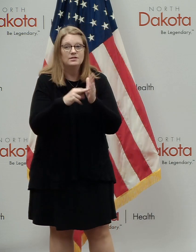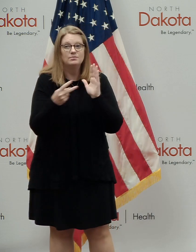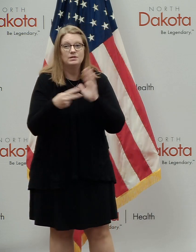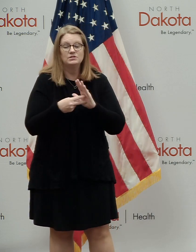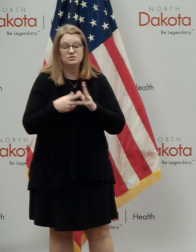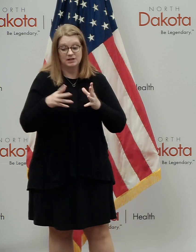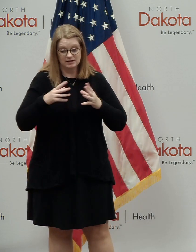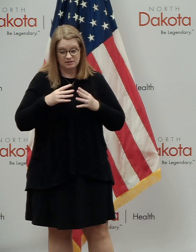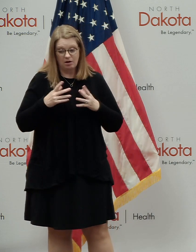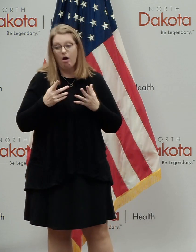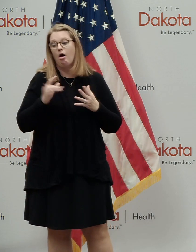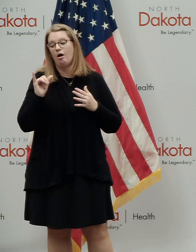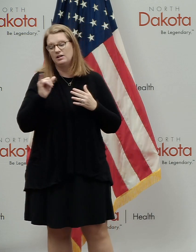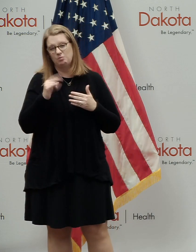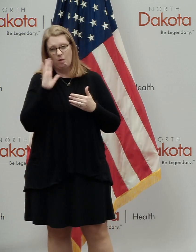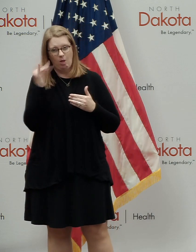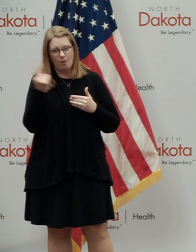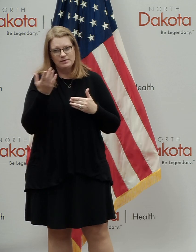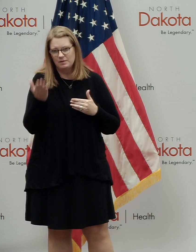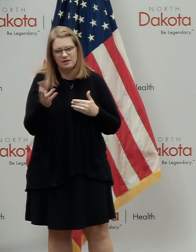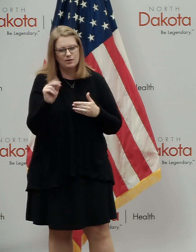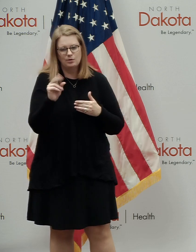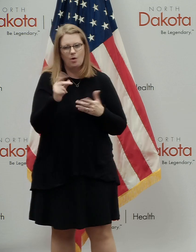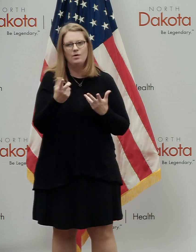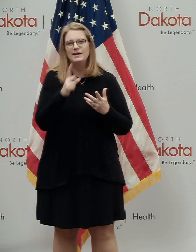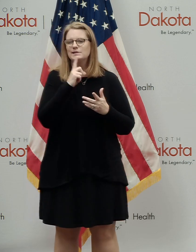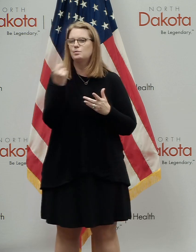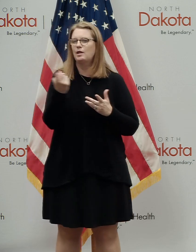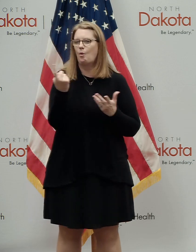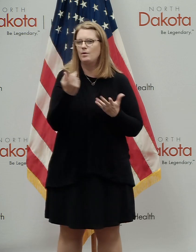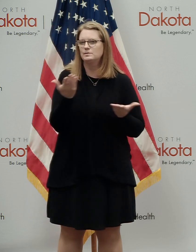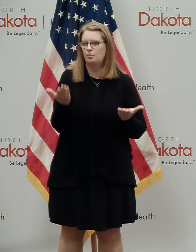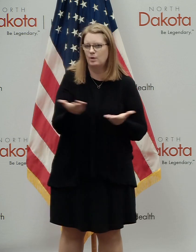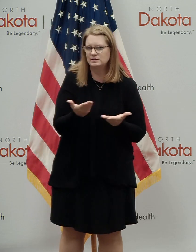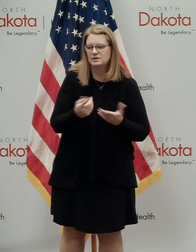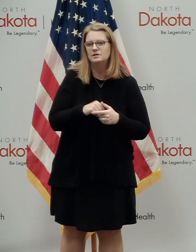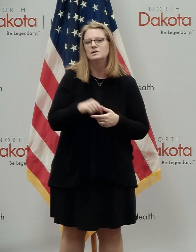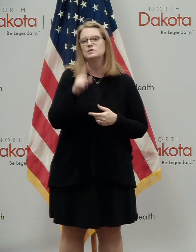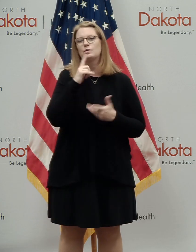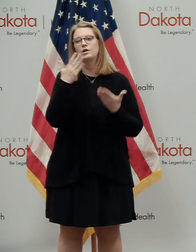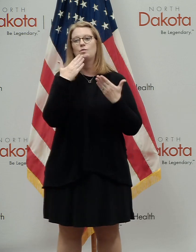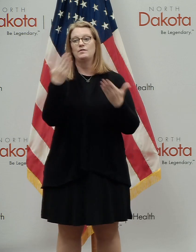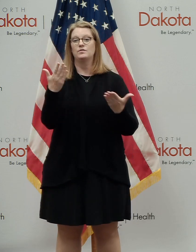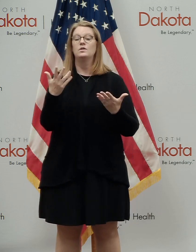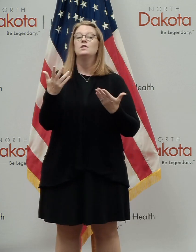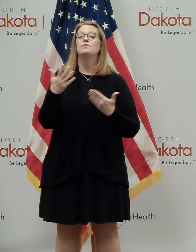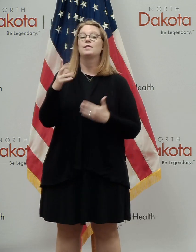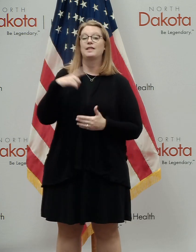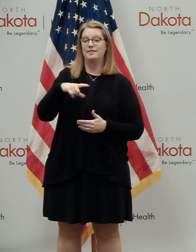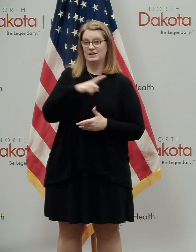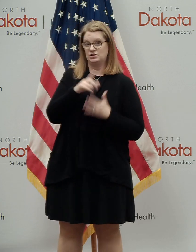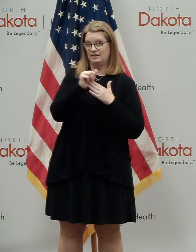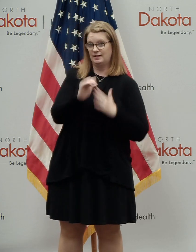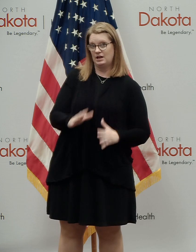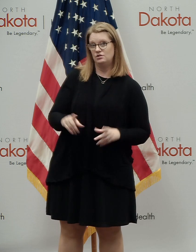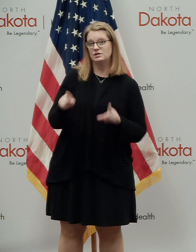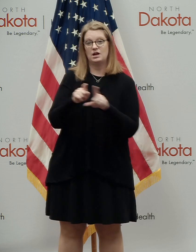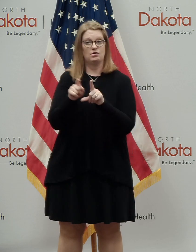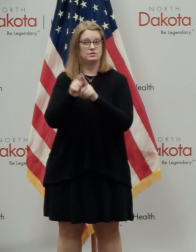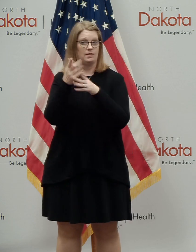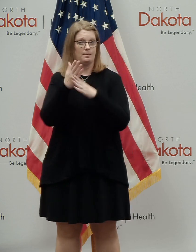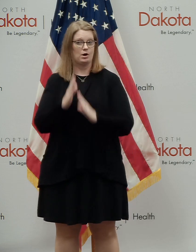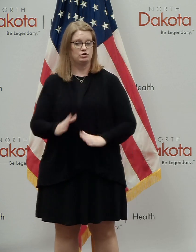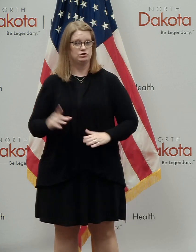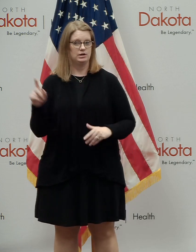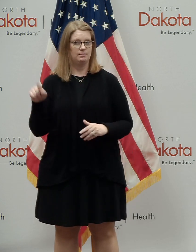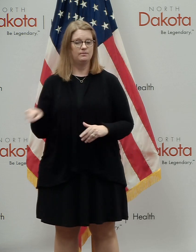for granted. It is present-oriented. So with that, I want to say again, grateful to having the legislative leaders, the partnership that we've had through all of